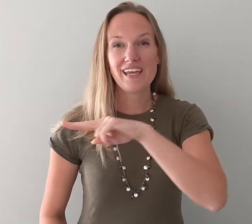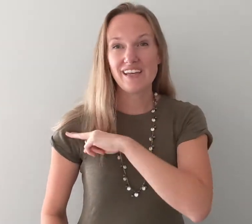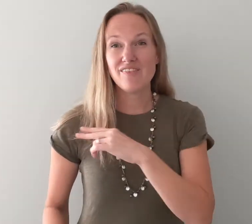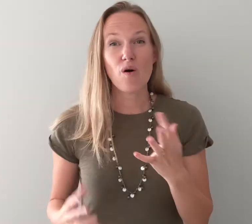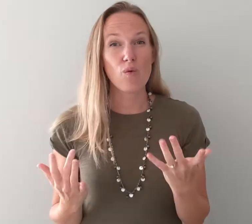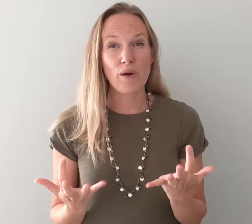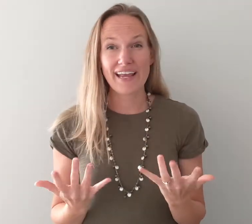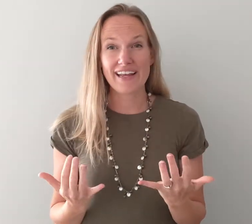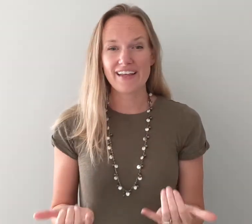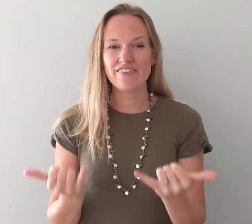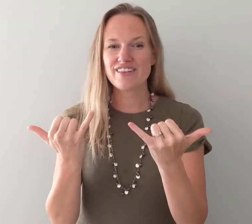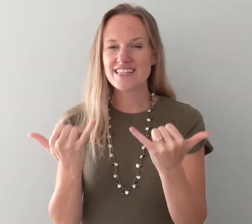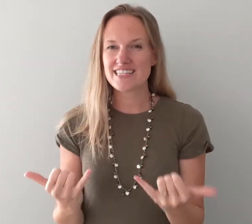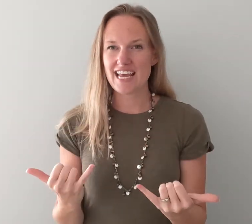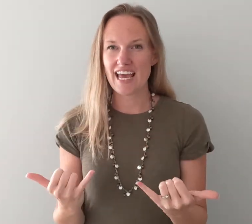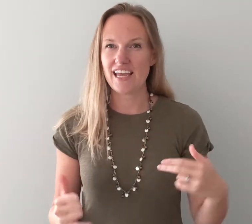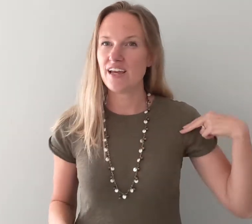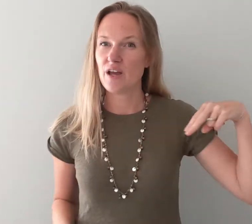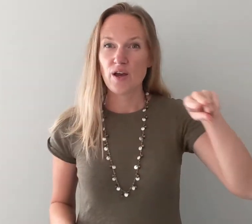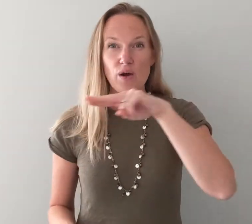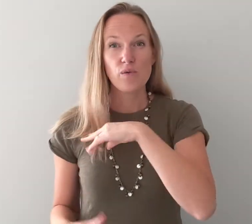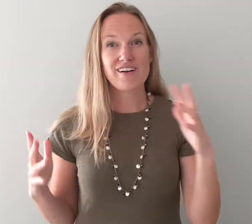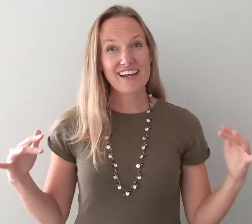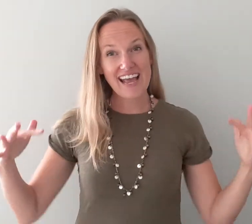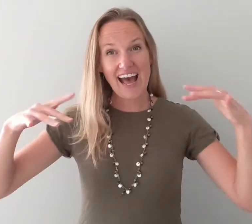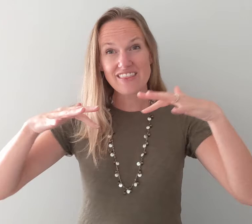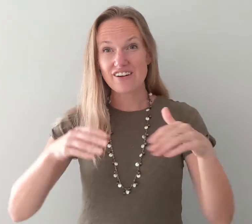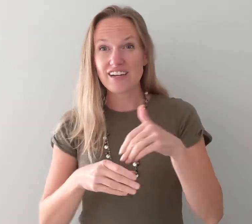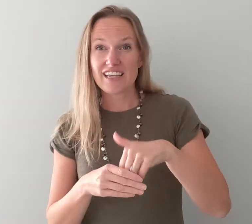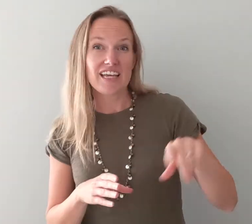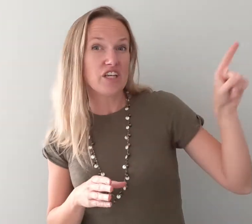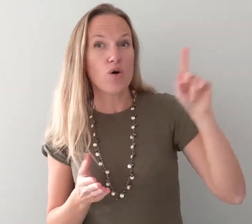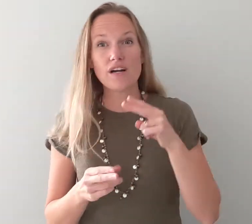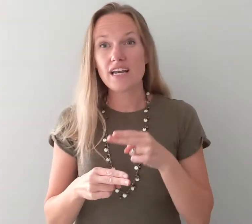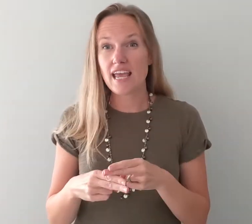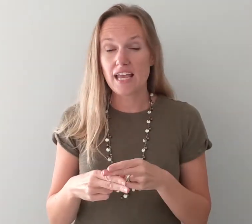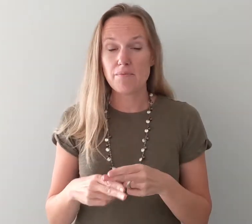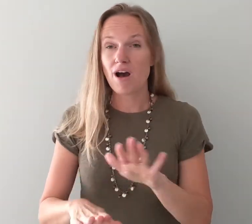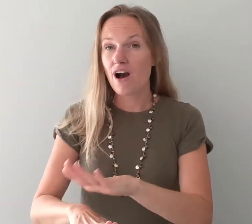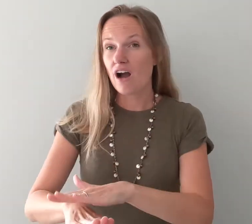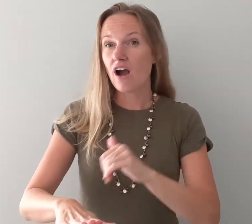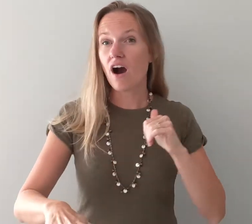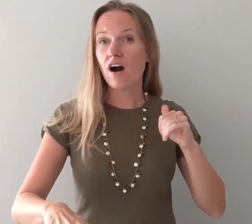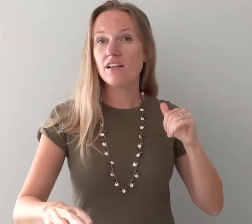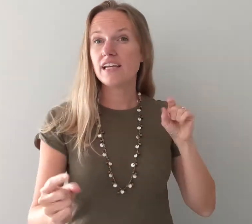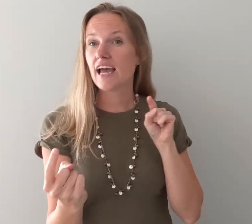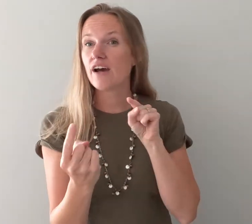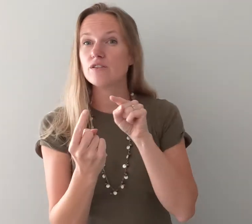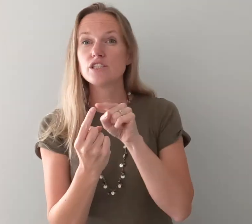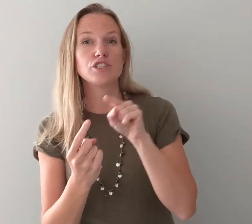We've waited for this day. We're gathered in your name, calling out